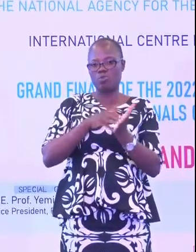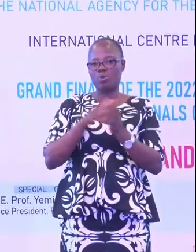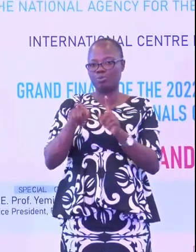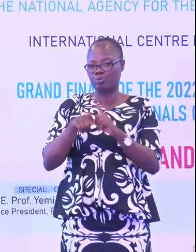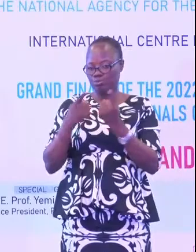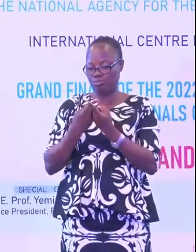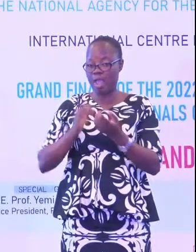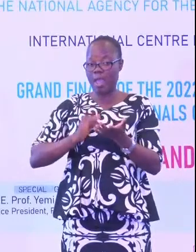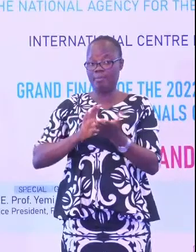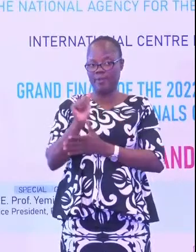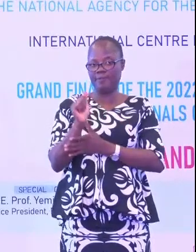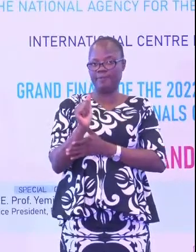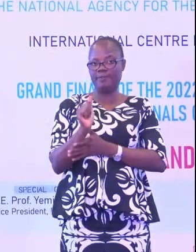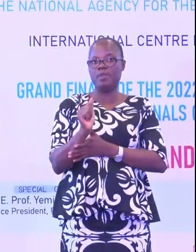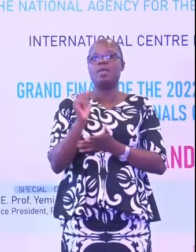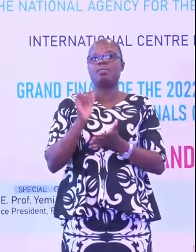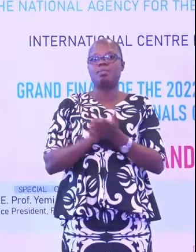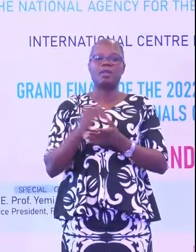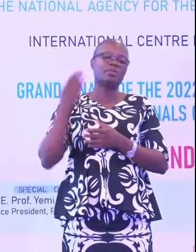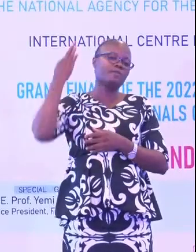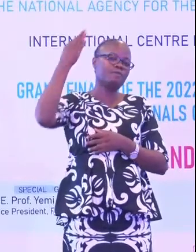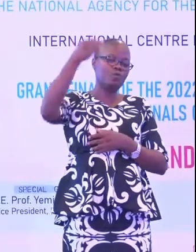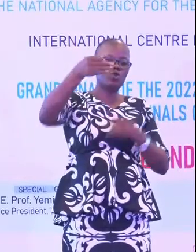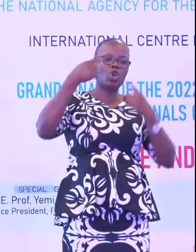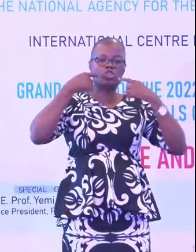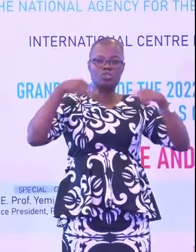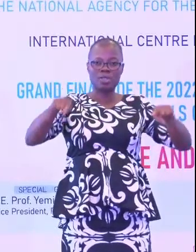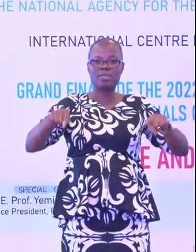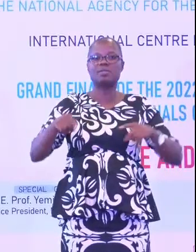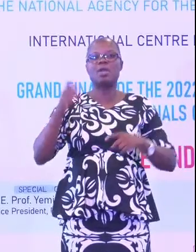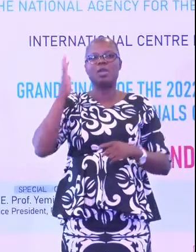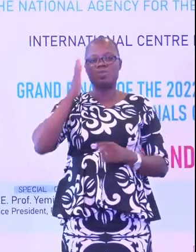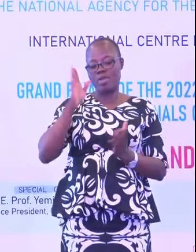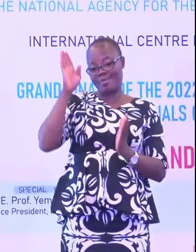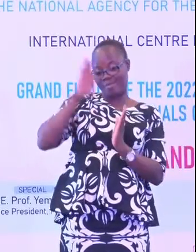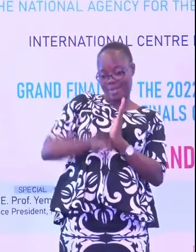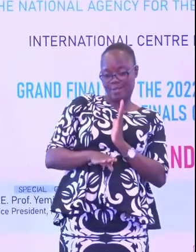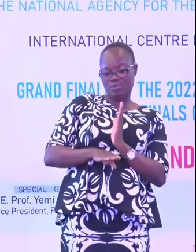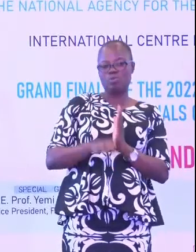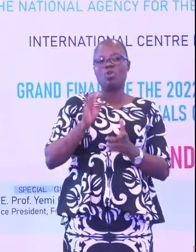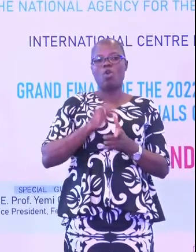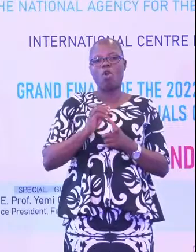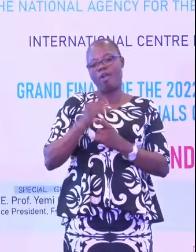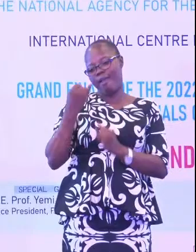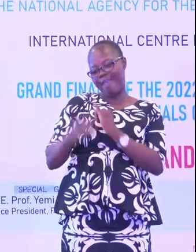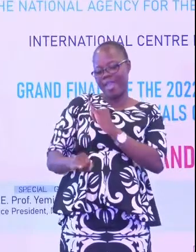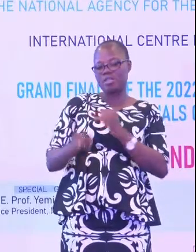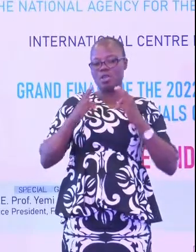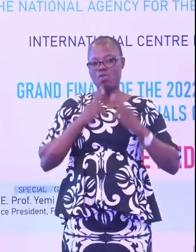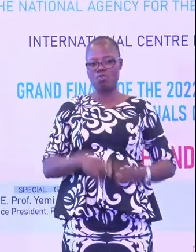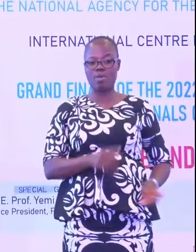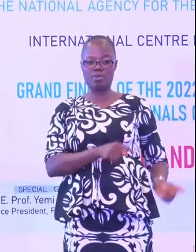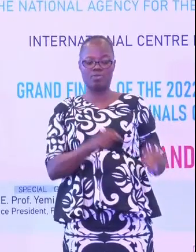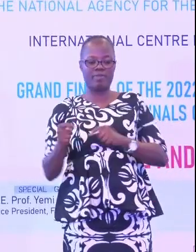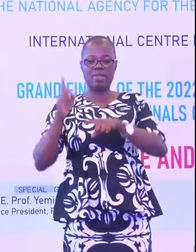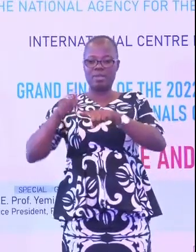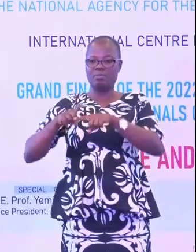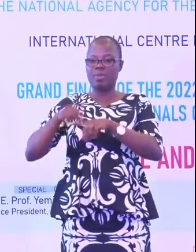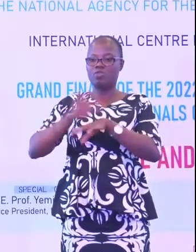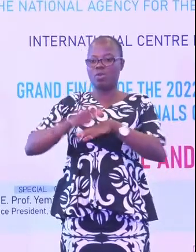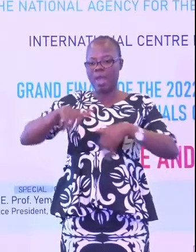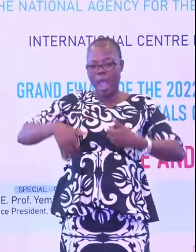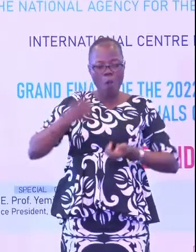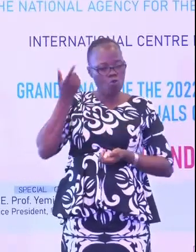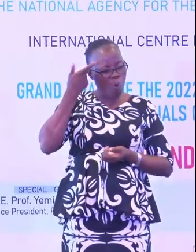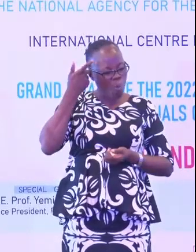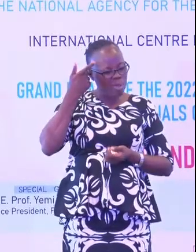I believe that future success in drastically reducing or ending human trafficking depends on how government